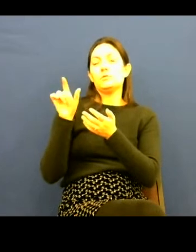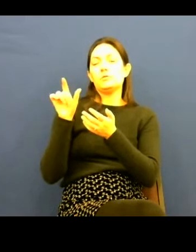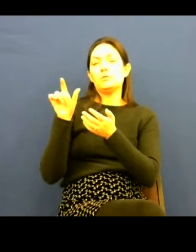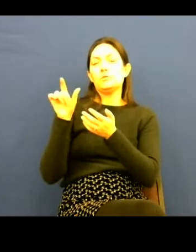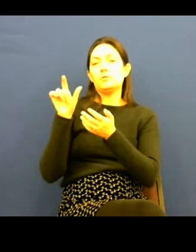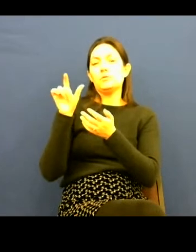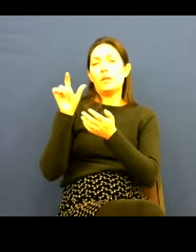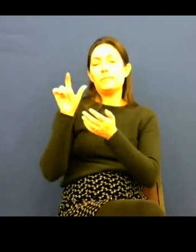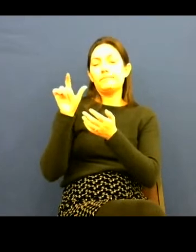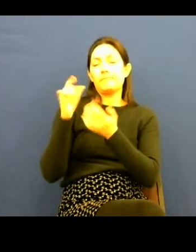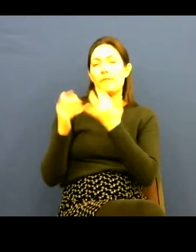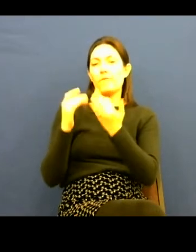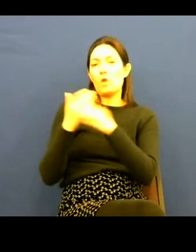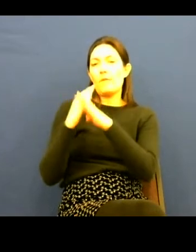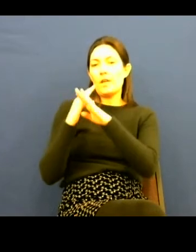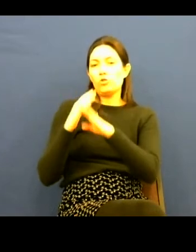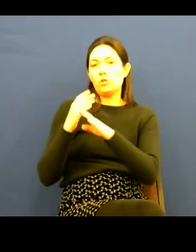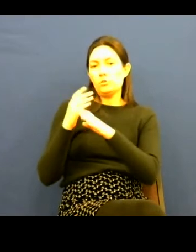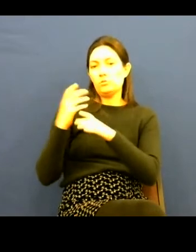dumpster enclosure.